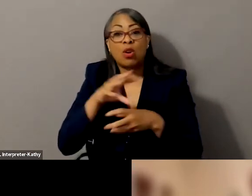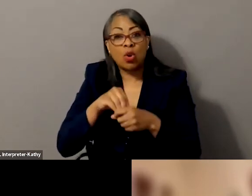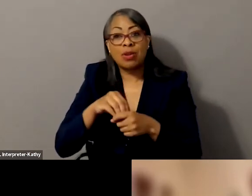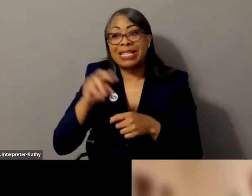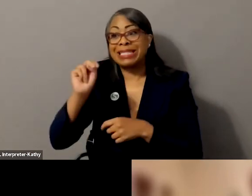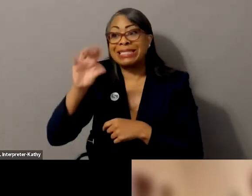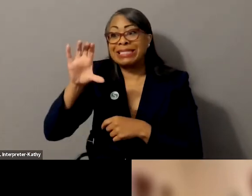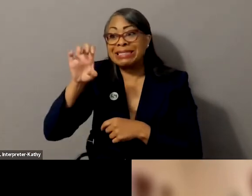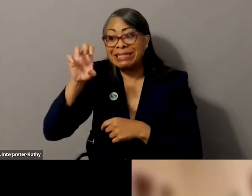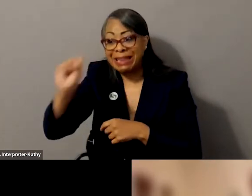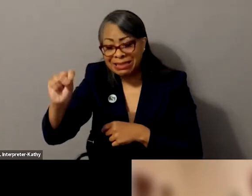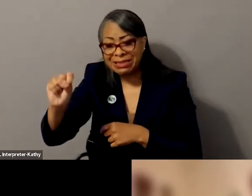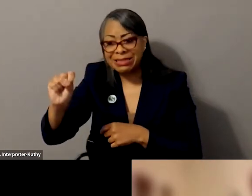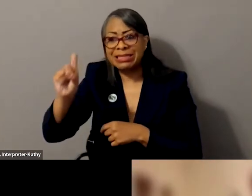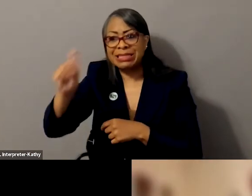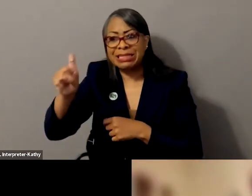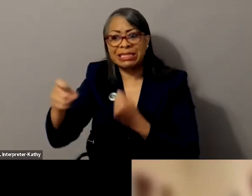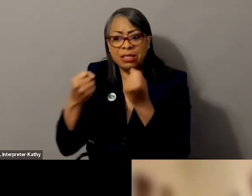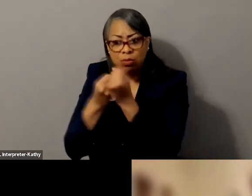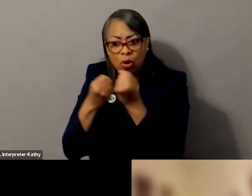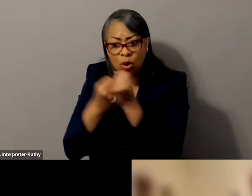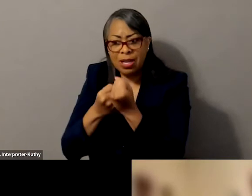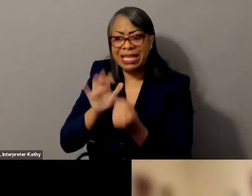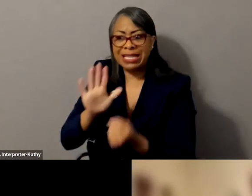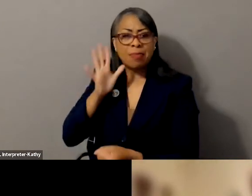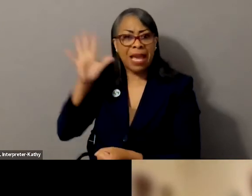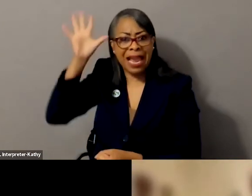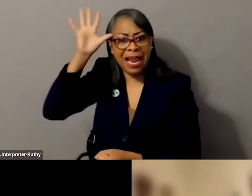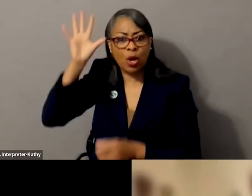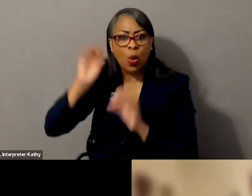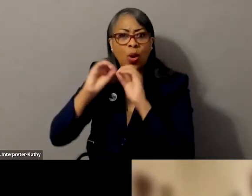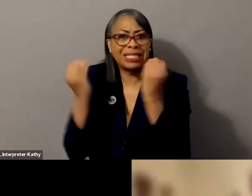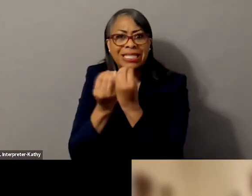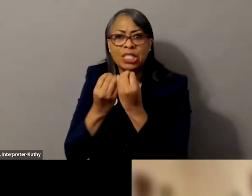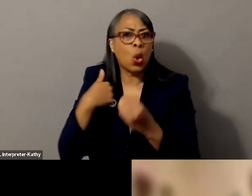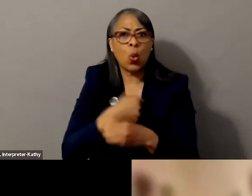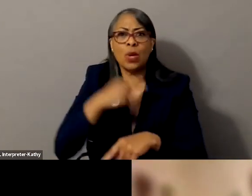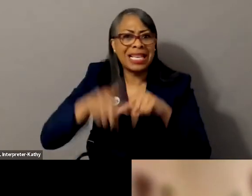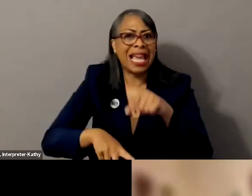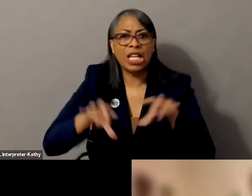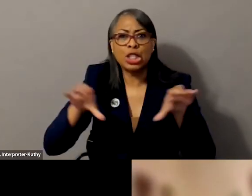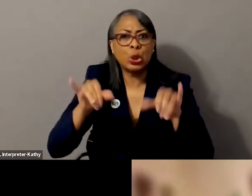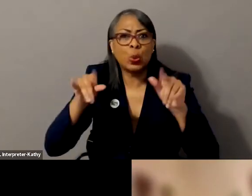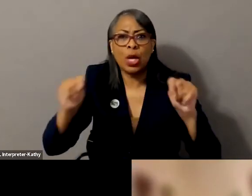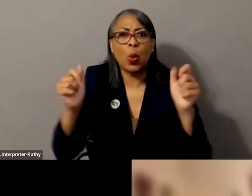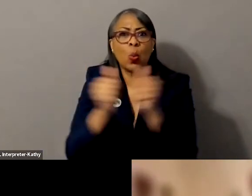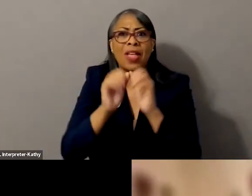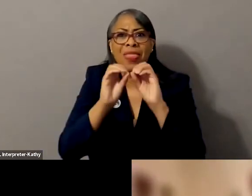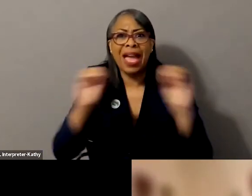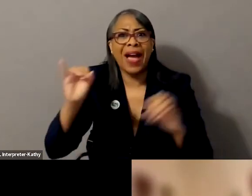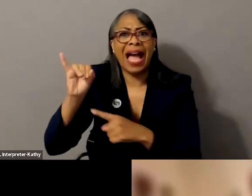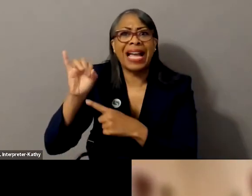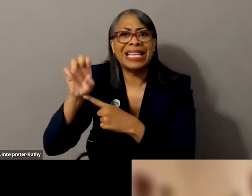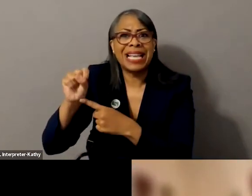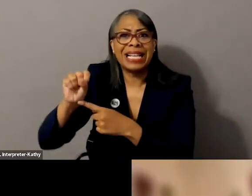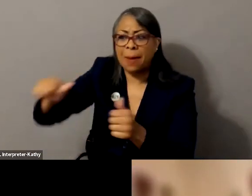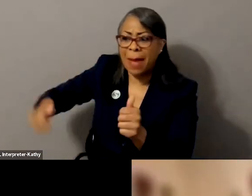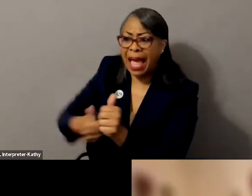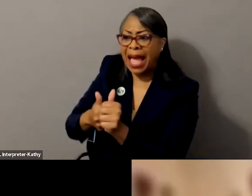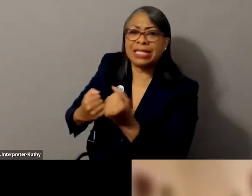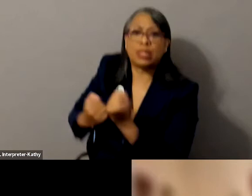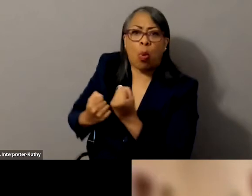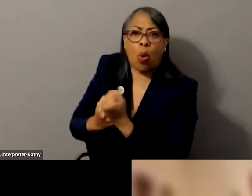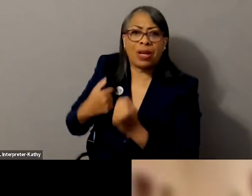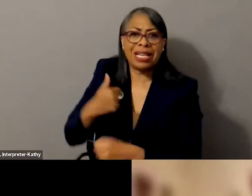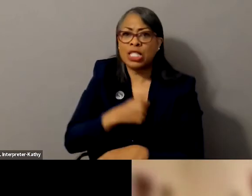NCS needs to support and backing of its parent organization. We can't do this without IES behind us, supporting us.